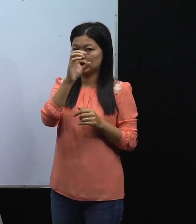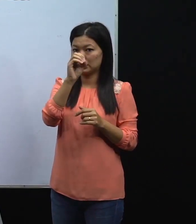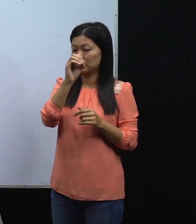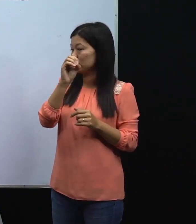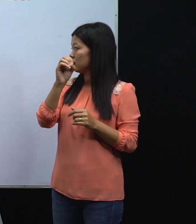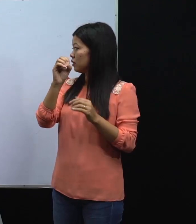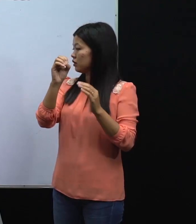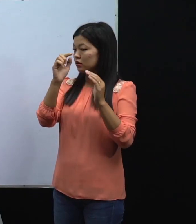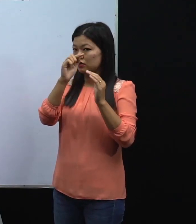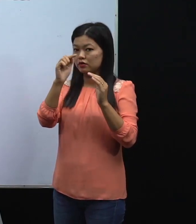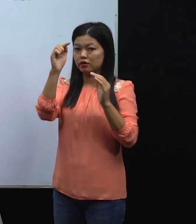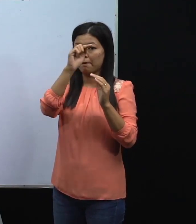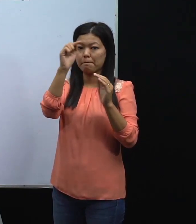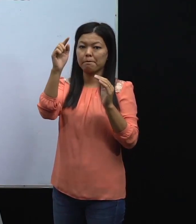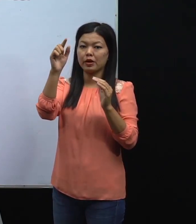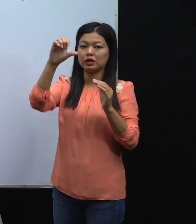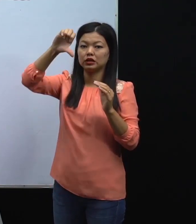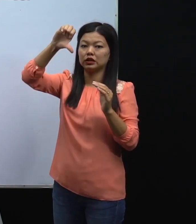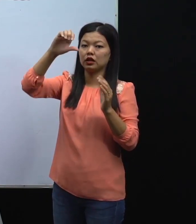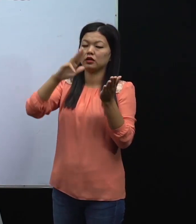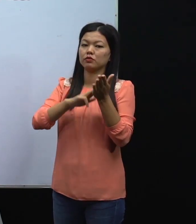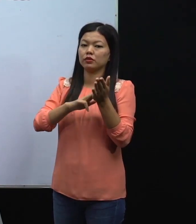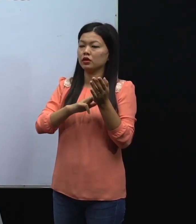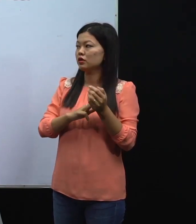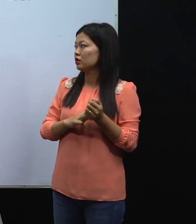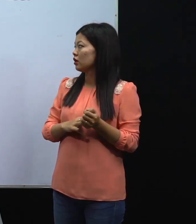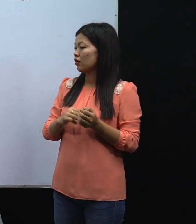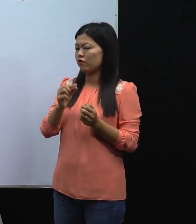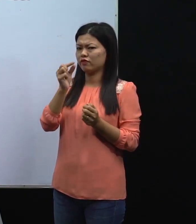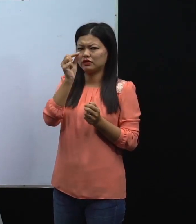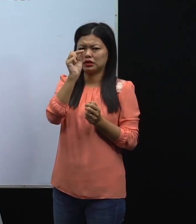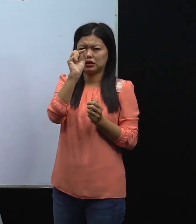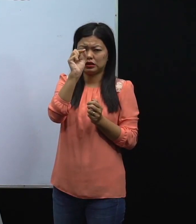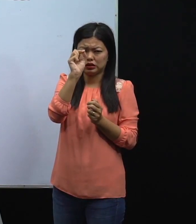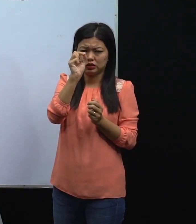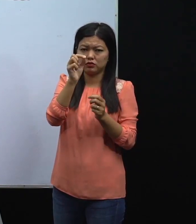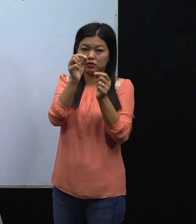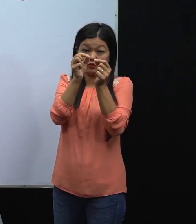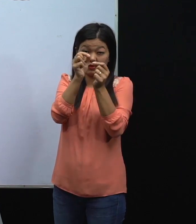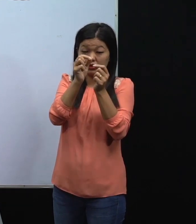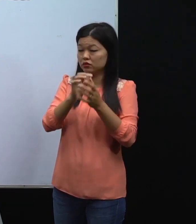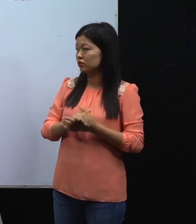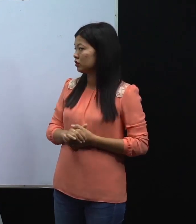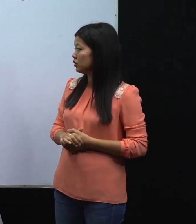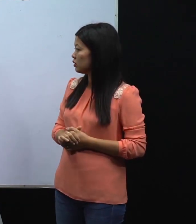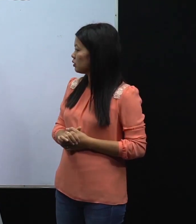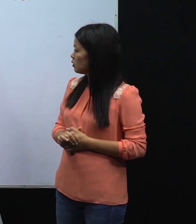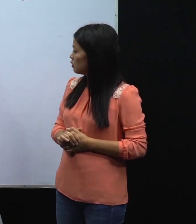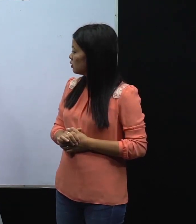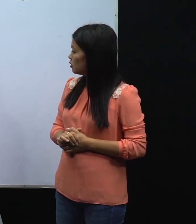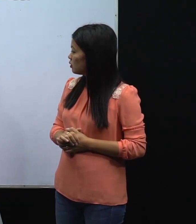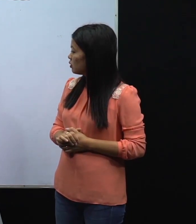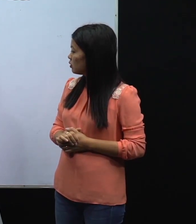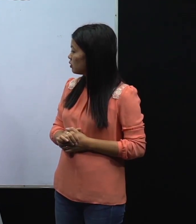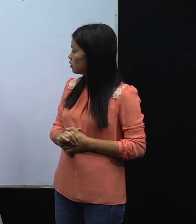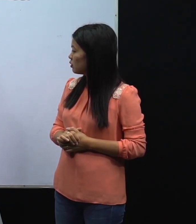10 to the power minus 9 meter. That means how small 1 nanometer is, right? So that means it will